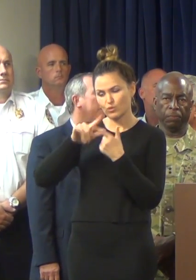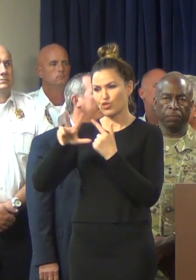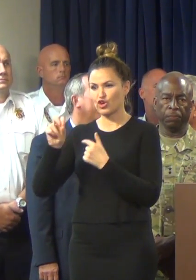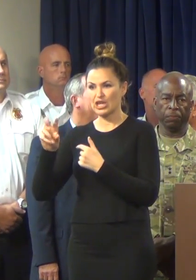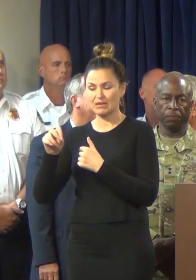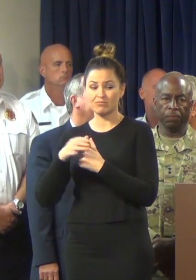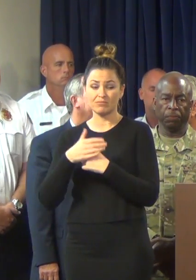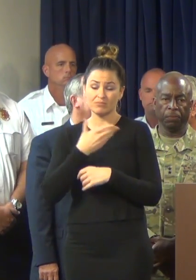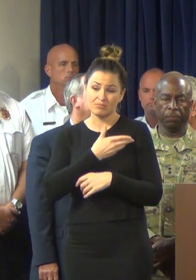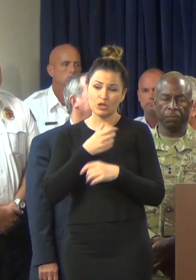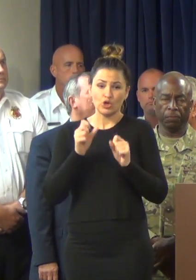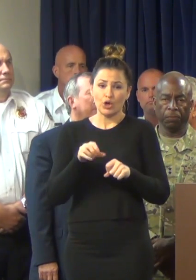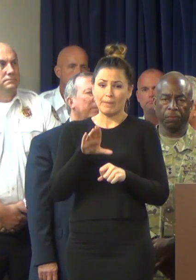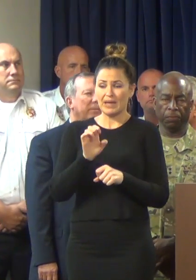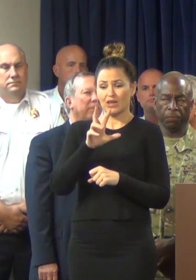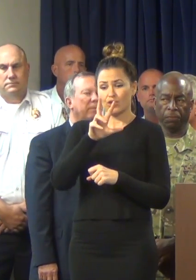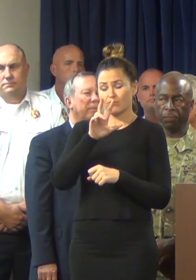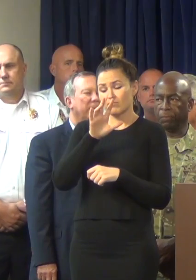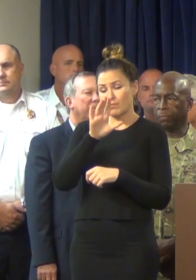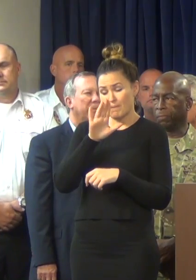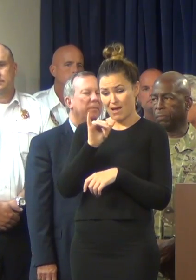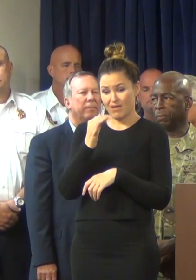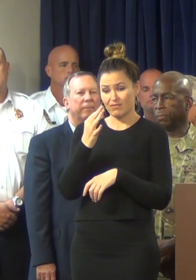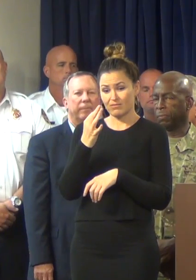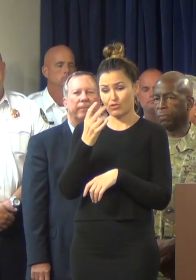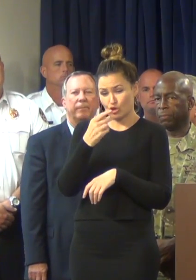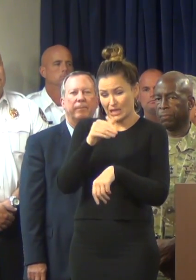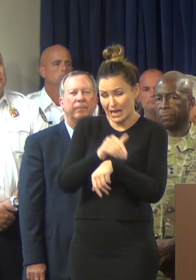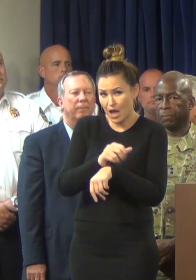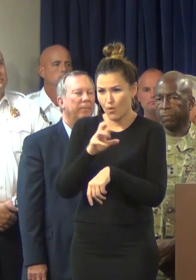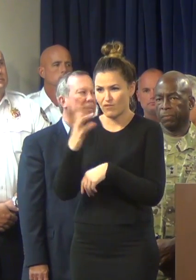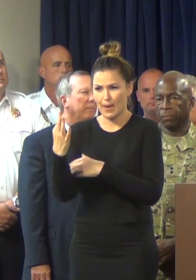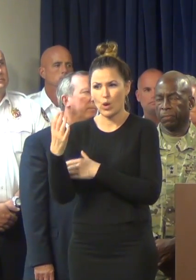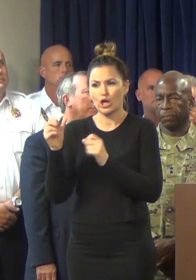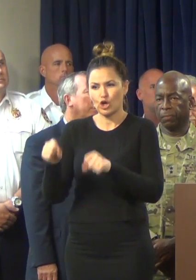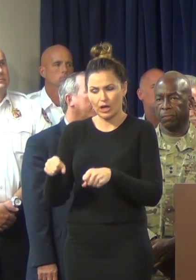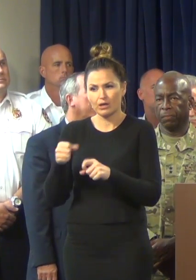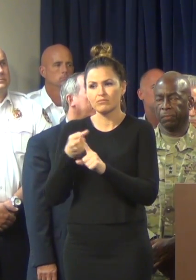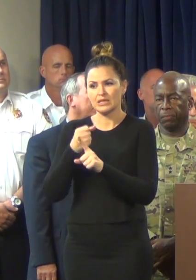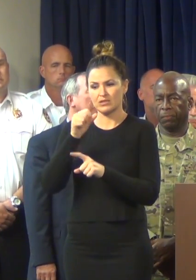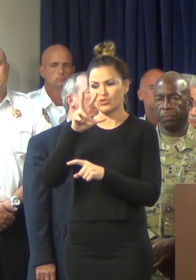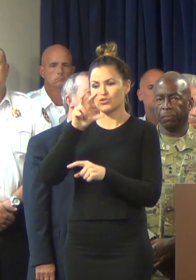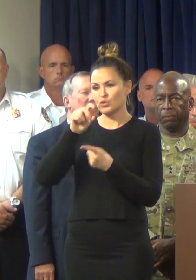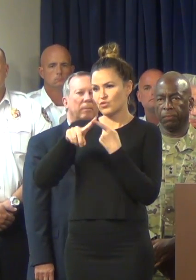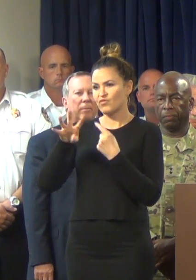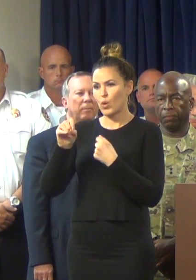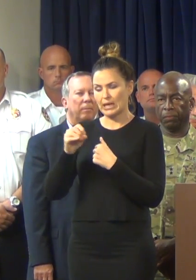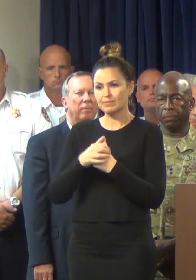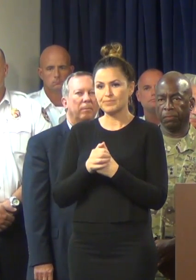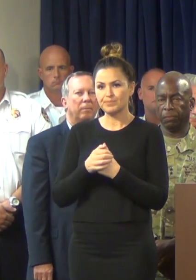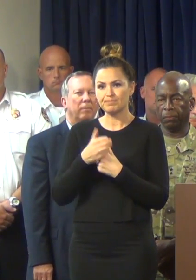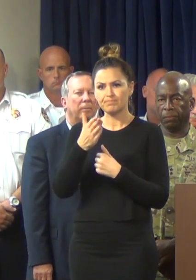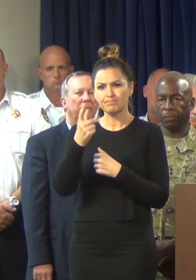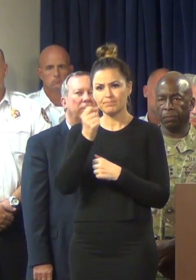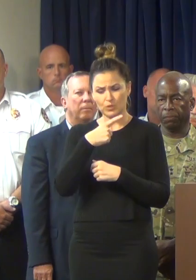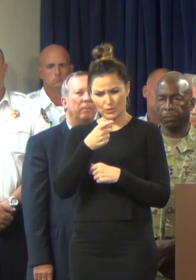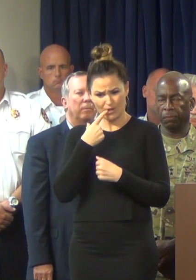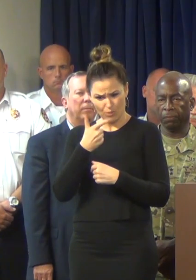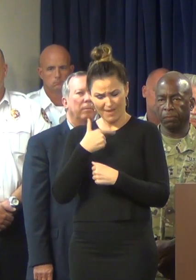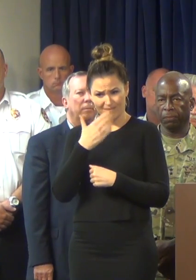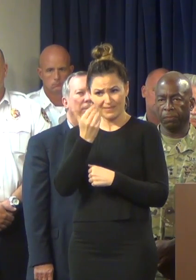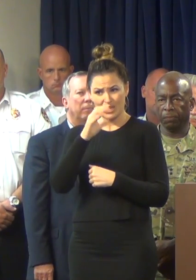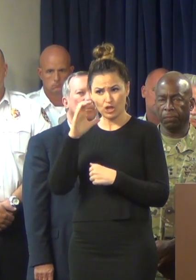Could be by Thursday night, early Friday morning. For this part of the state, clearly by Friday morning. Yeah. Governor, you said you had 1,500